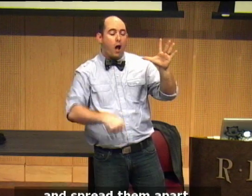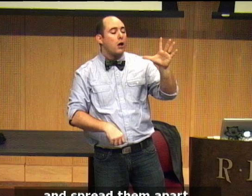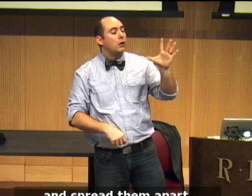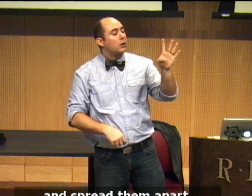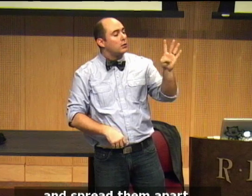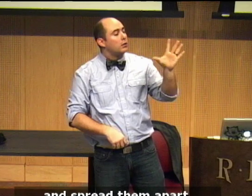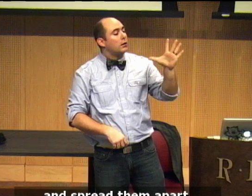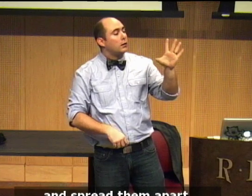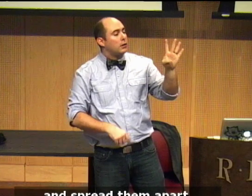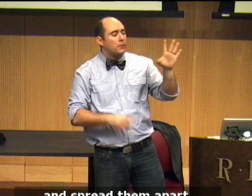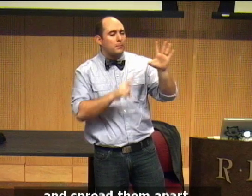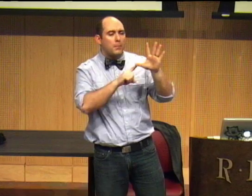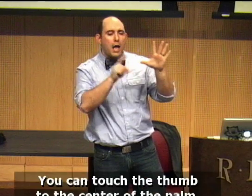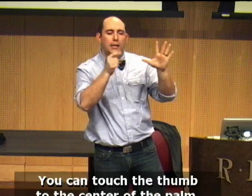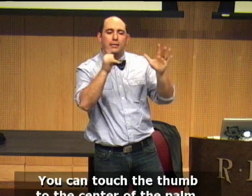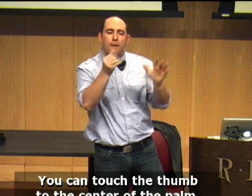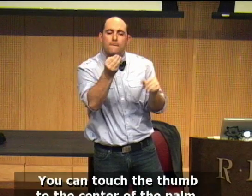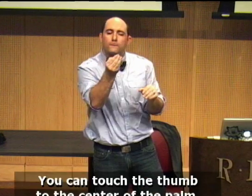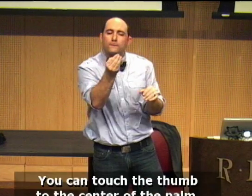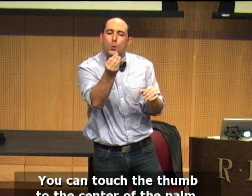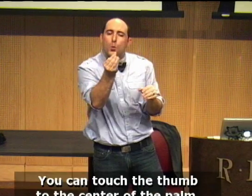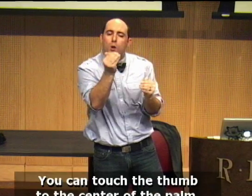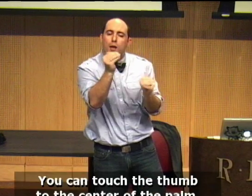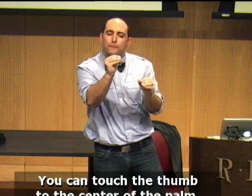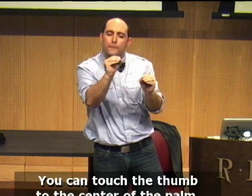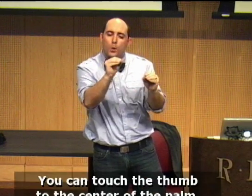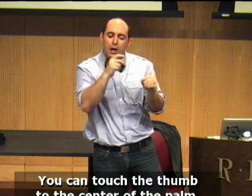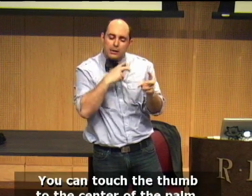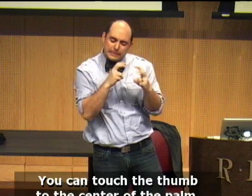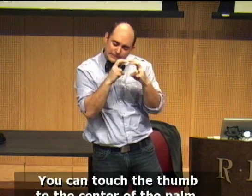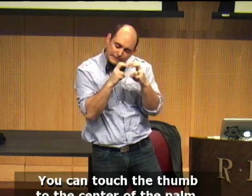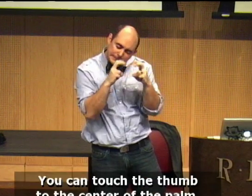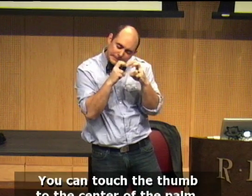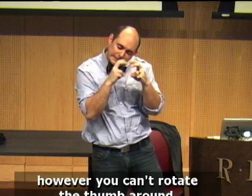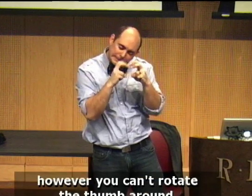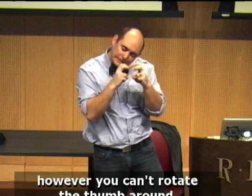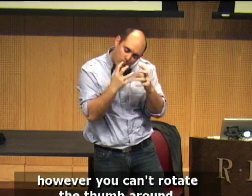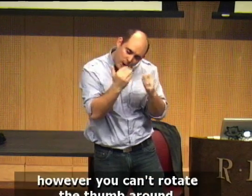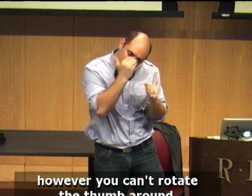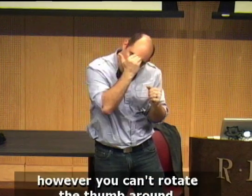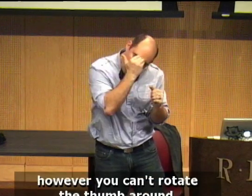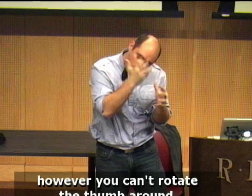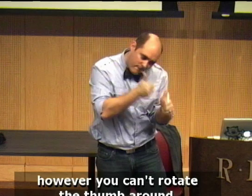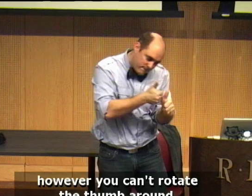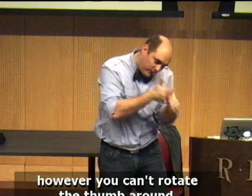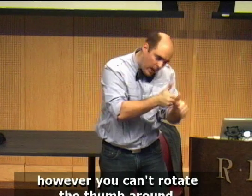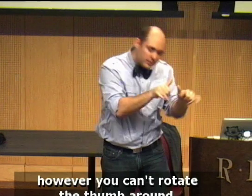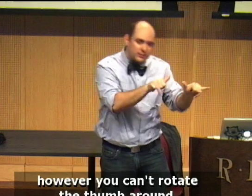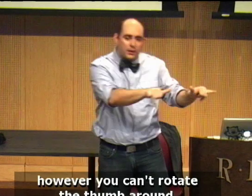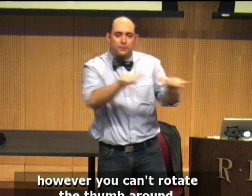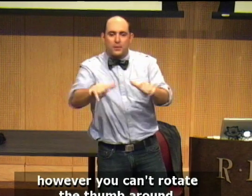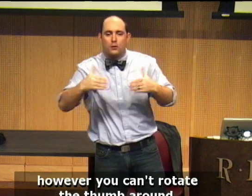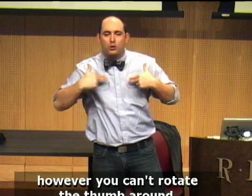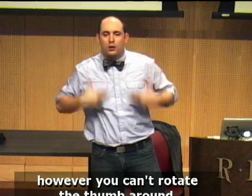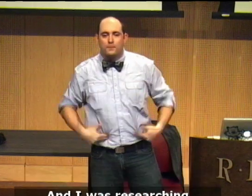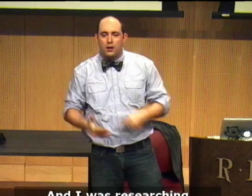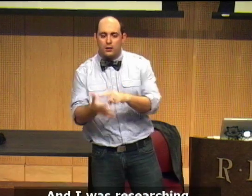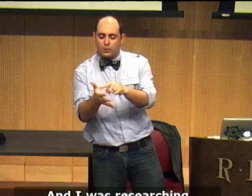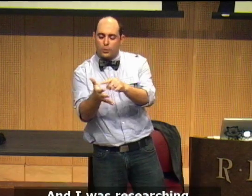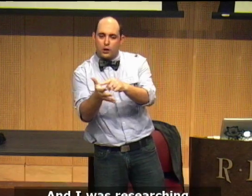them apart. You can touch the thumb to the center of the palm, however, you can't rotate the thumb around. And